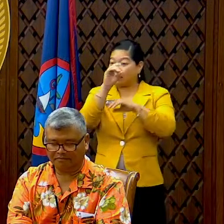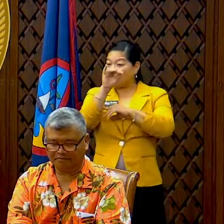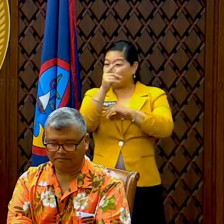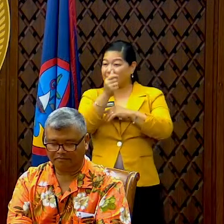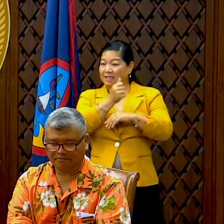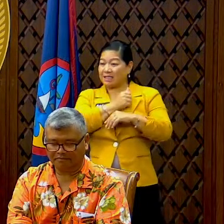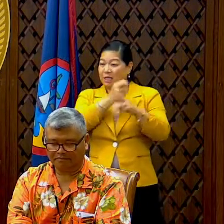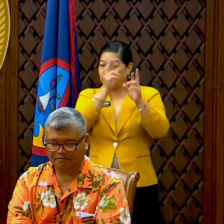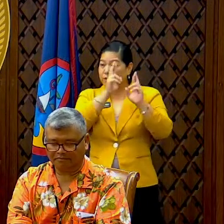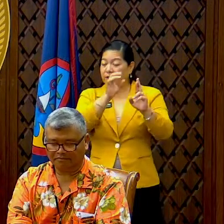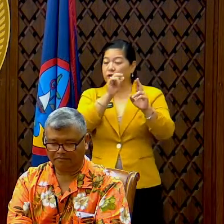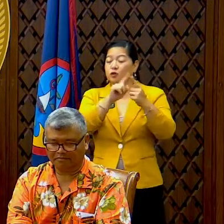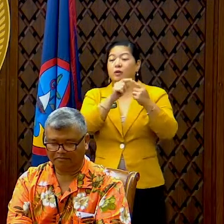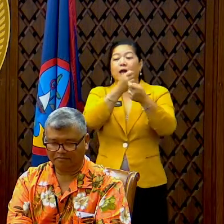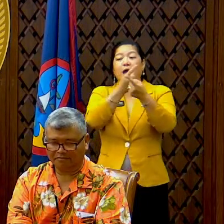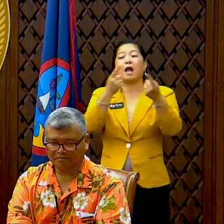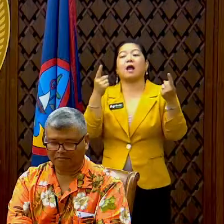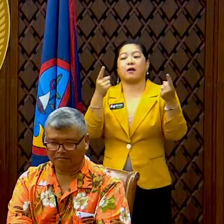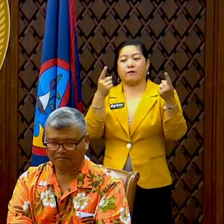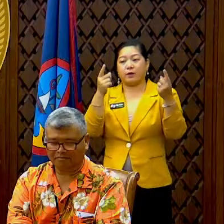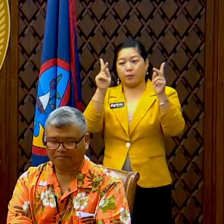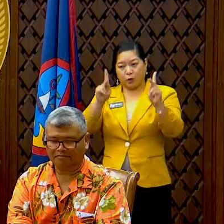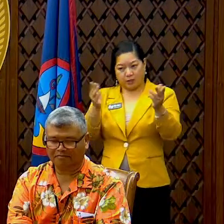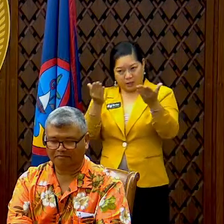and respect owed to every resident.